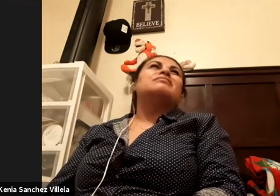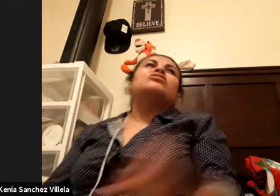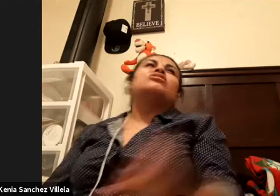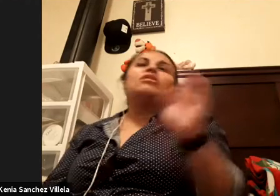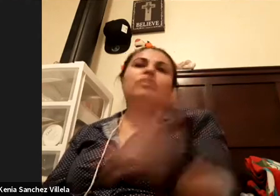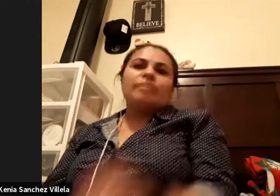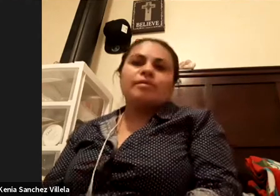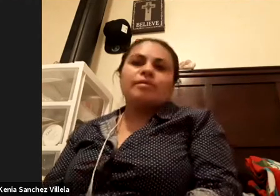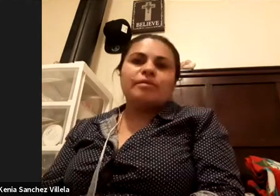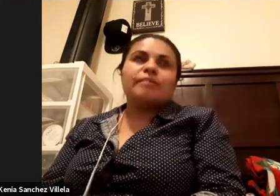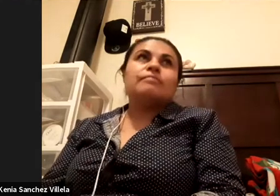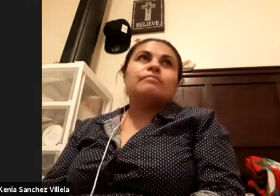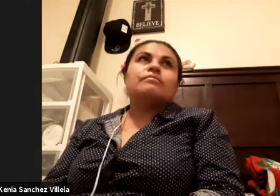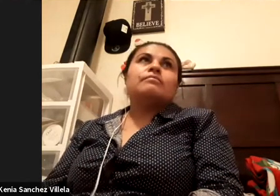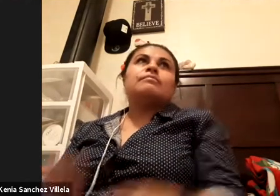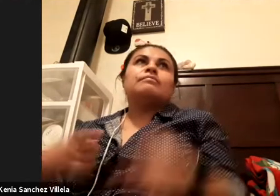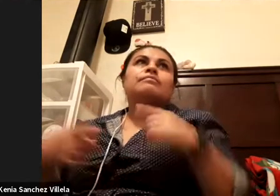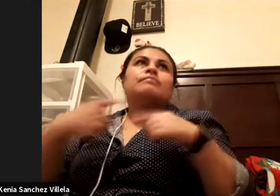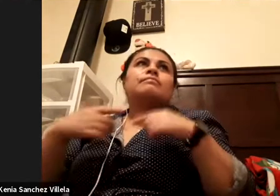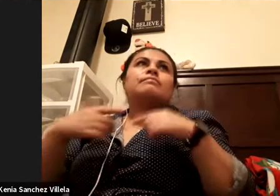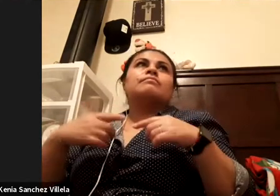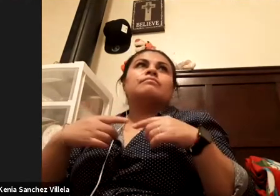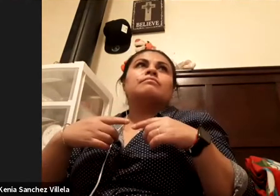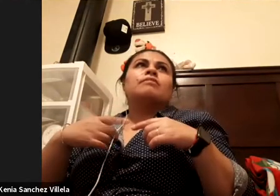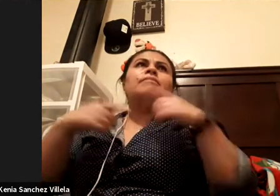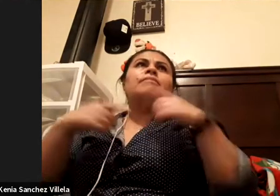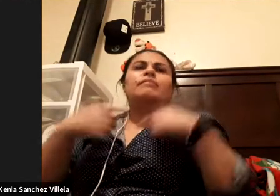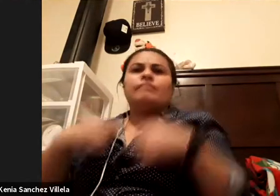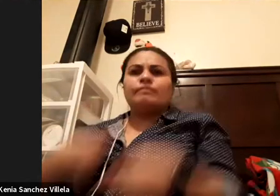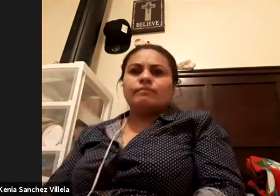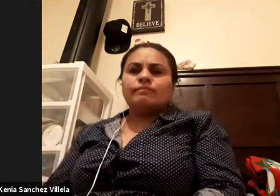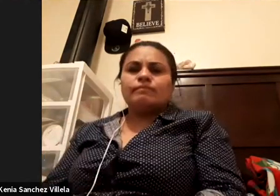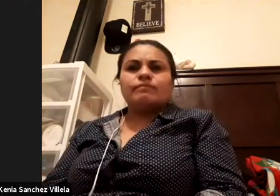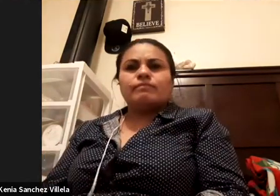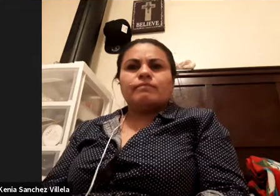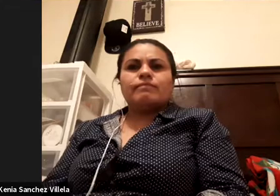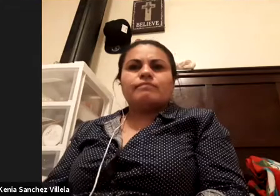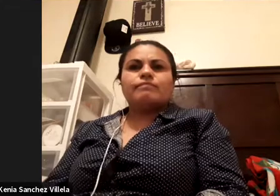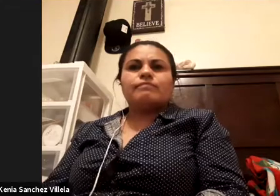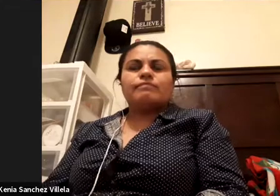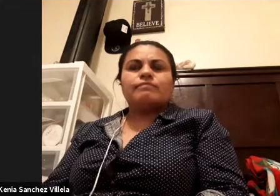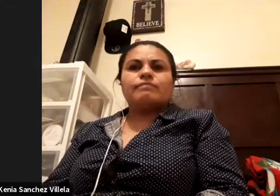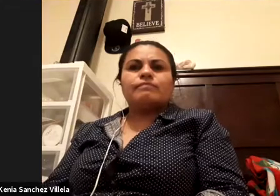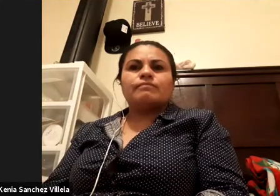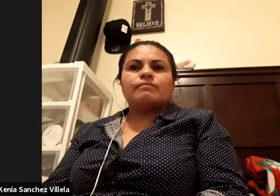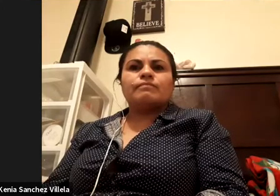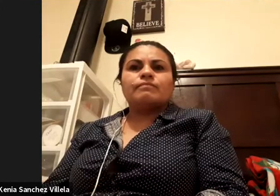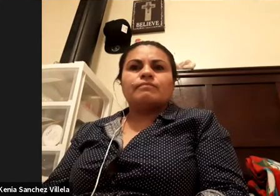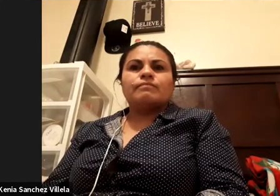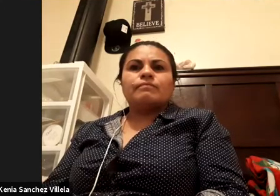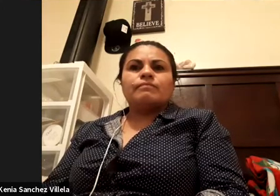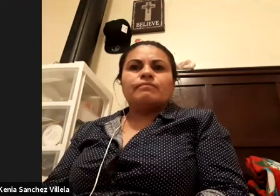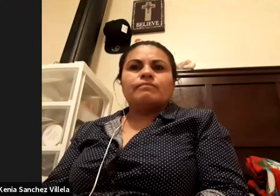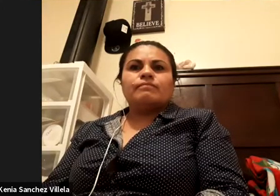es discutiendo el lenguaje de señas americano. But that could be something to consider